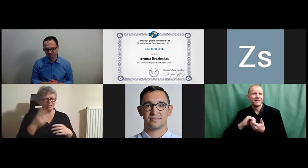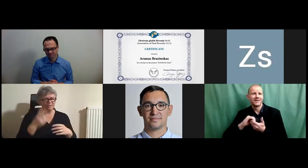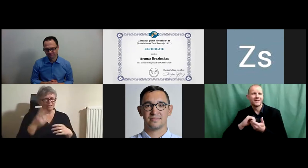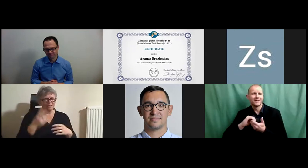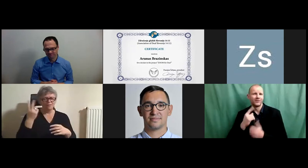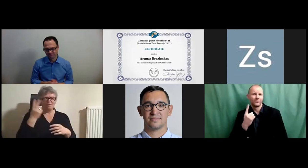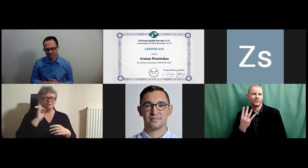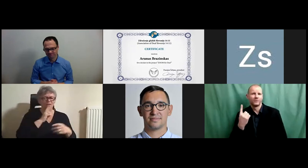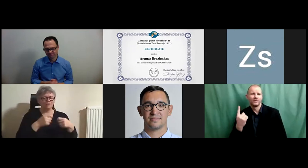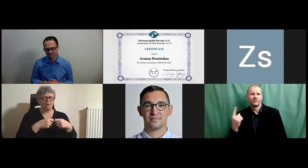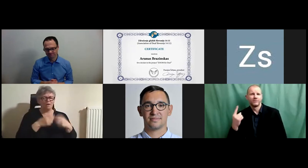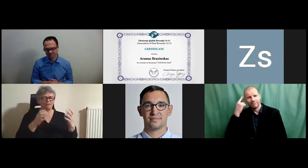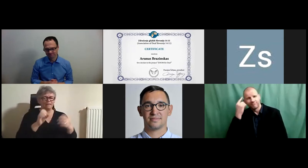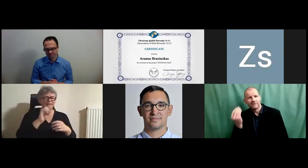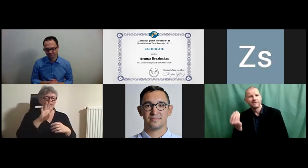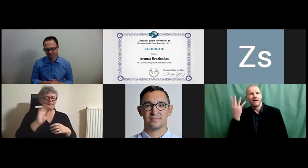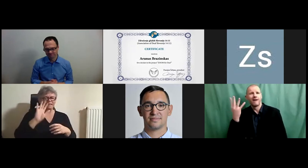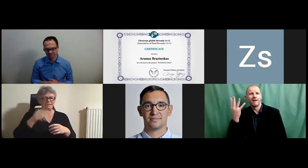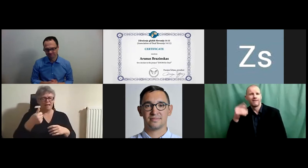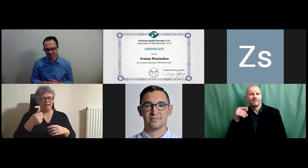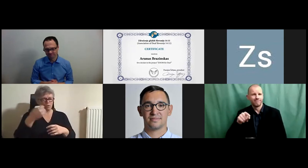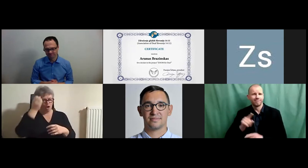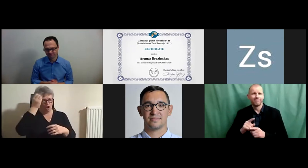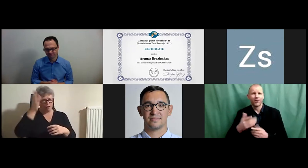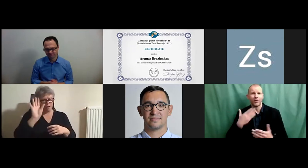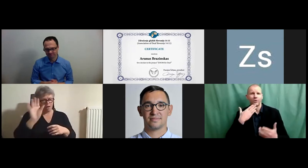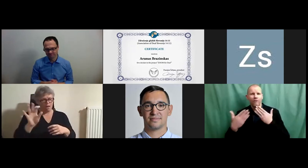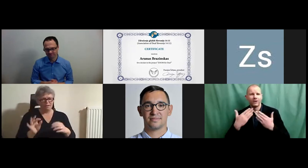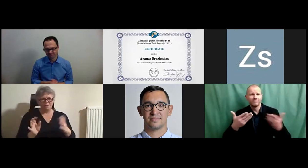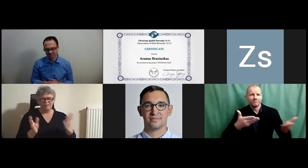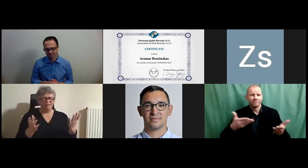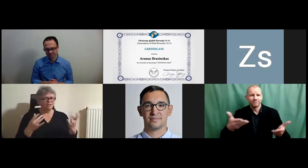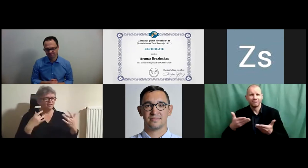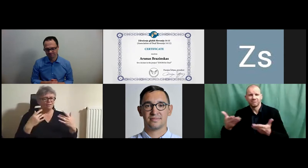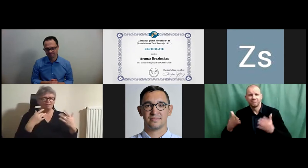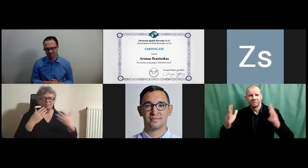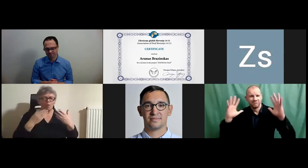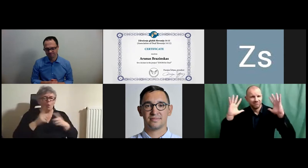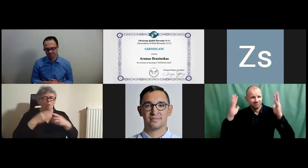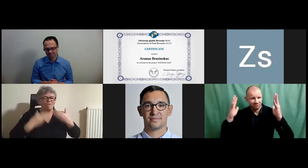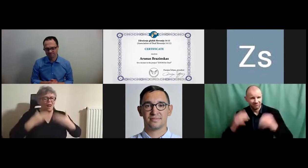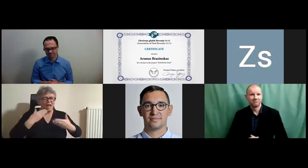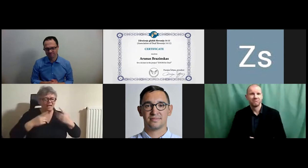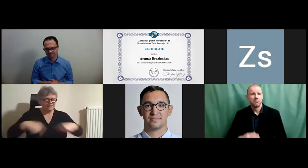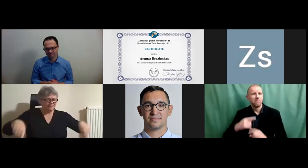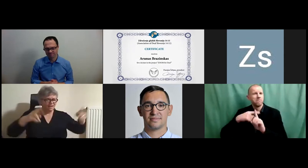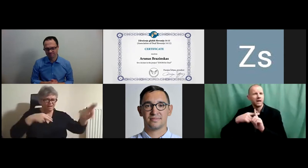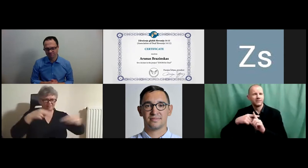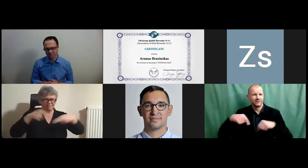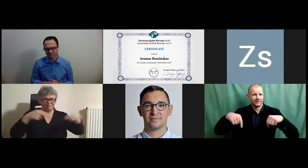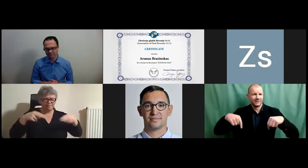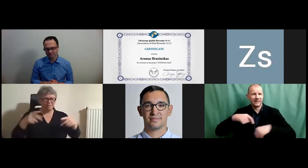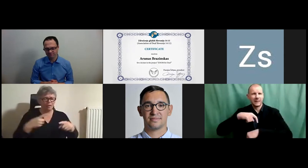Chris and I want to say thanks to Slovenian deaf community for this great idea, for putting on